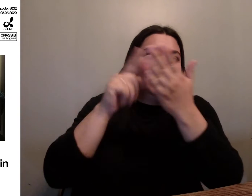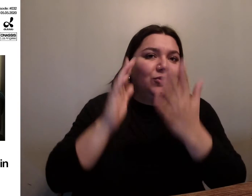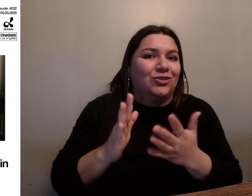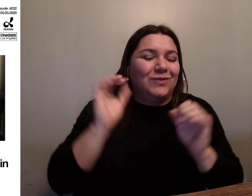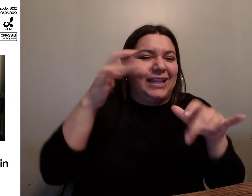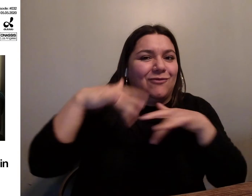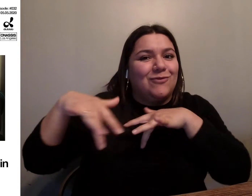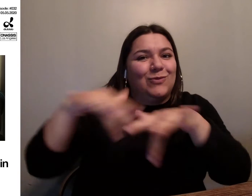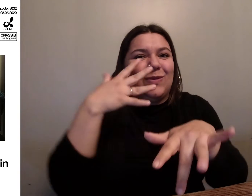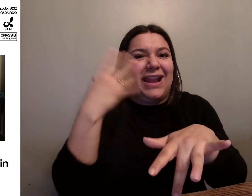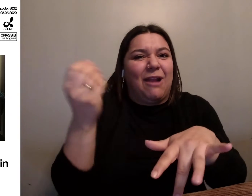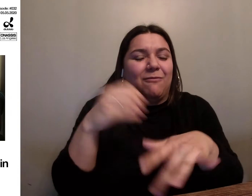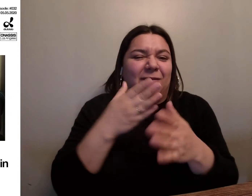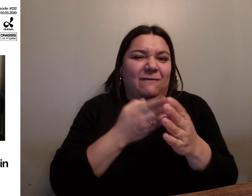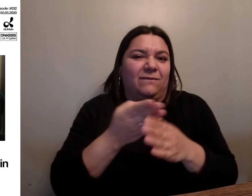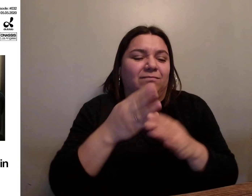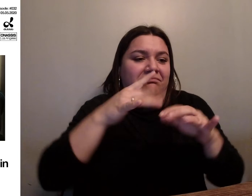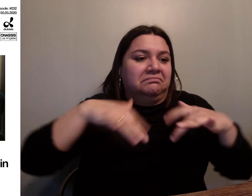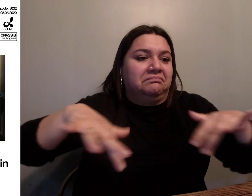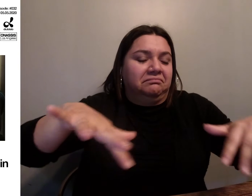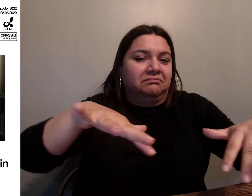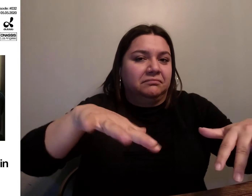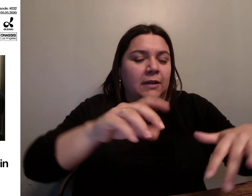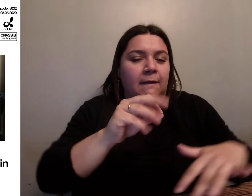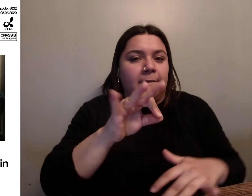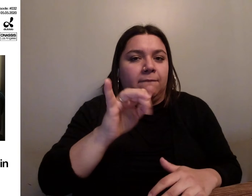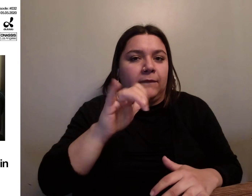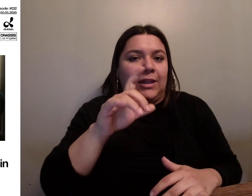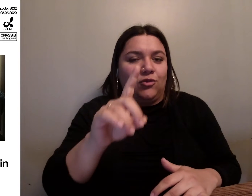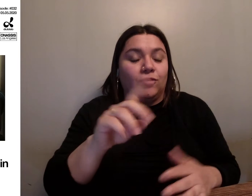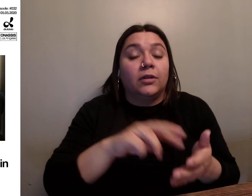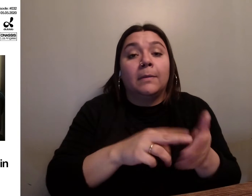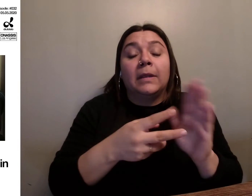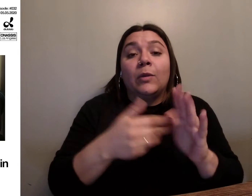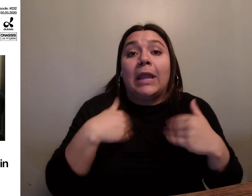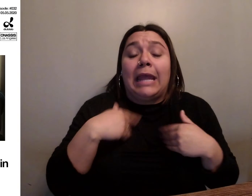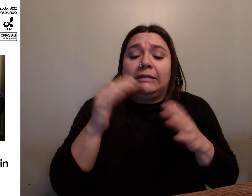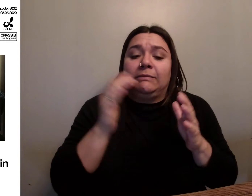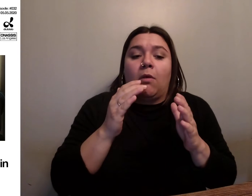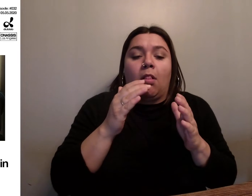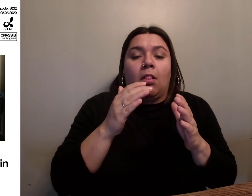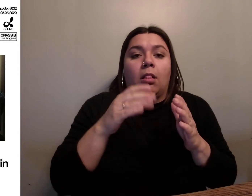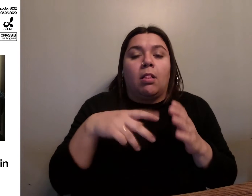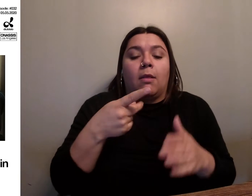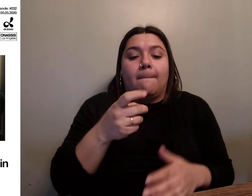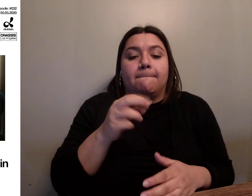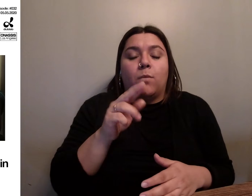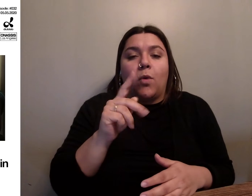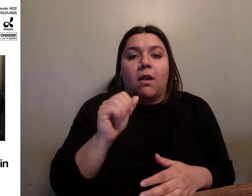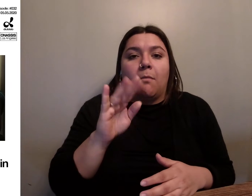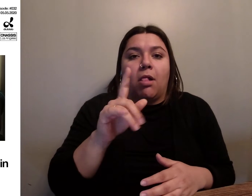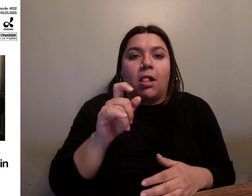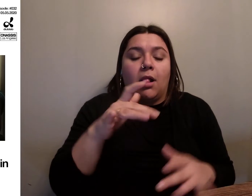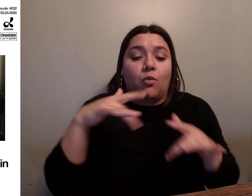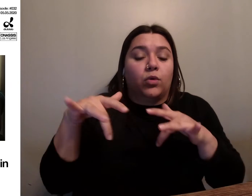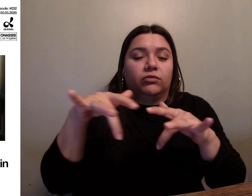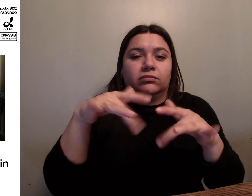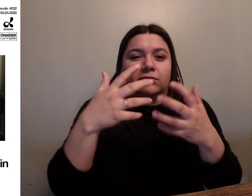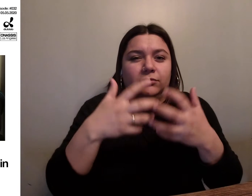small portable recorders that were stereo were becoming available just in the late 60s when I began to do